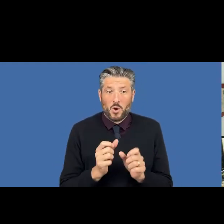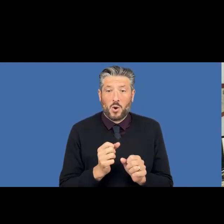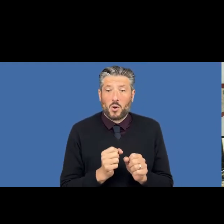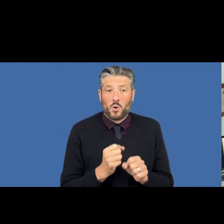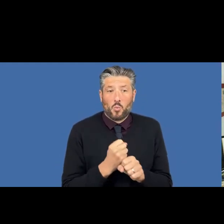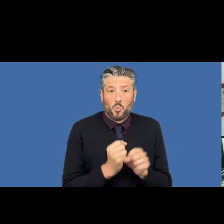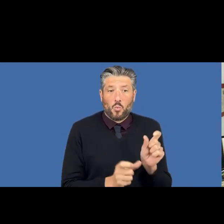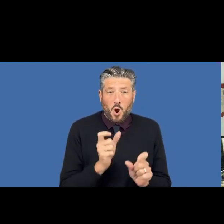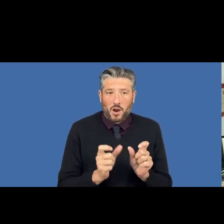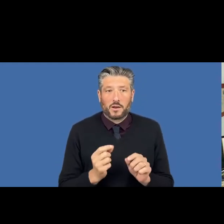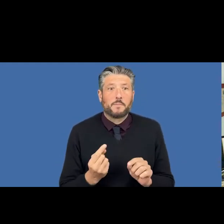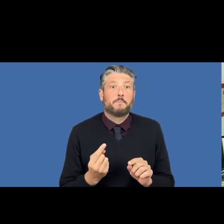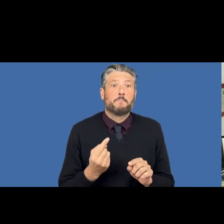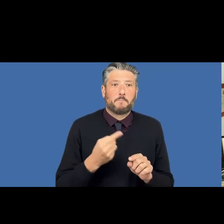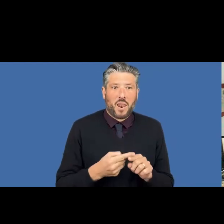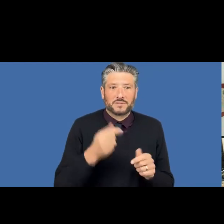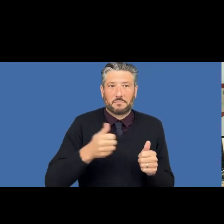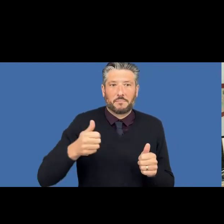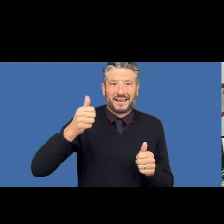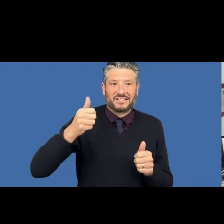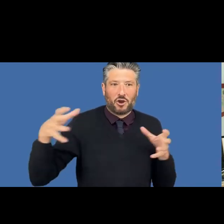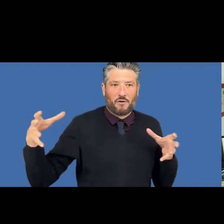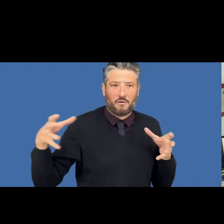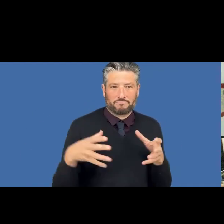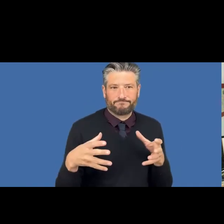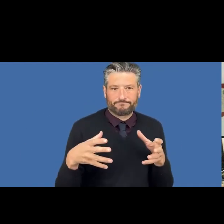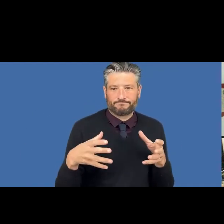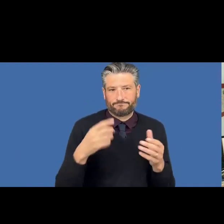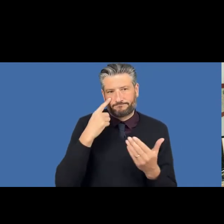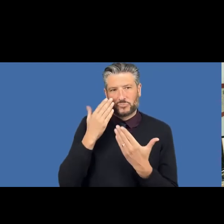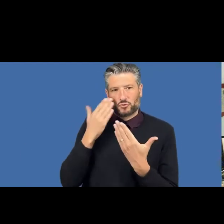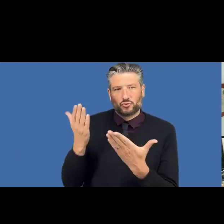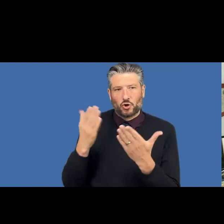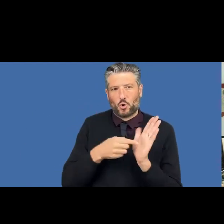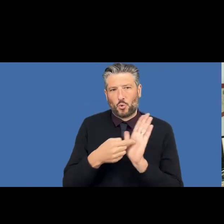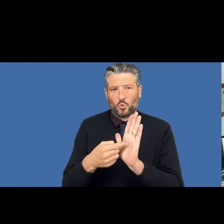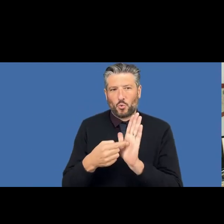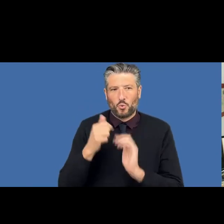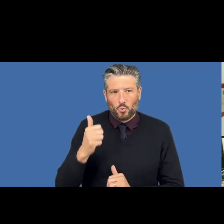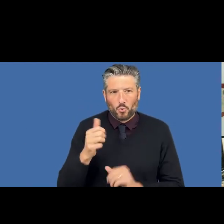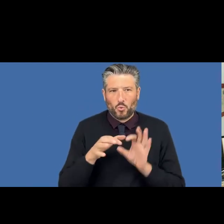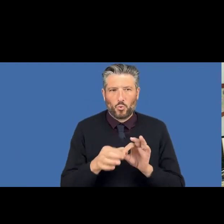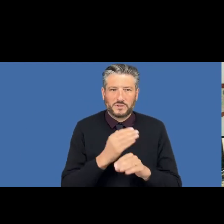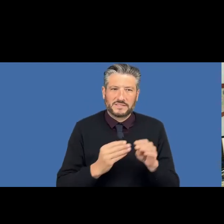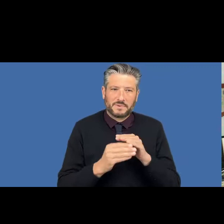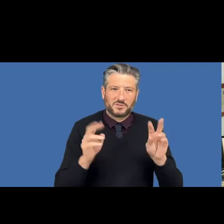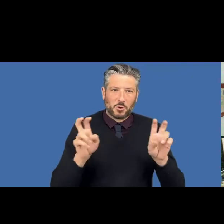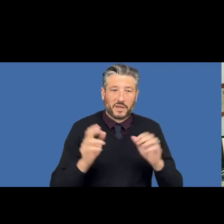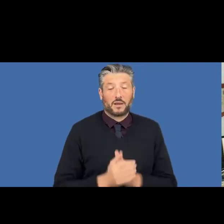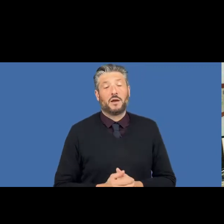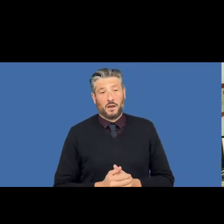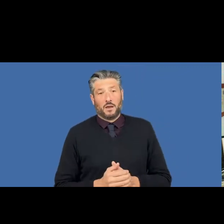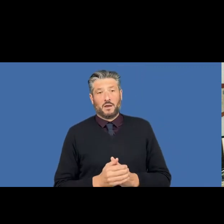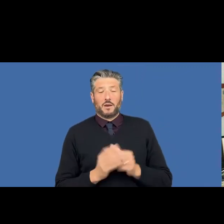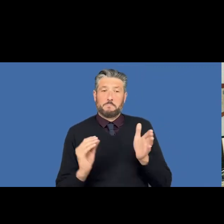of that, there's still all sorts of other bits that need to be done around communication, language, choice